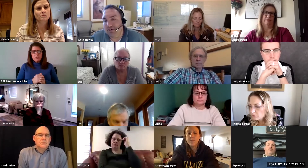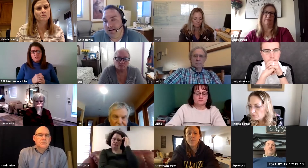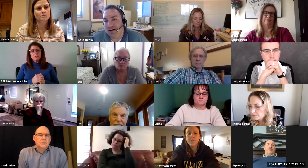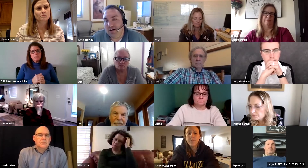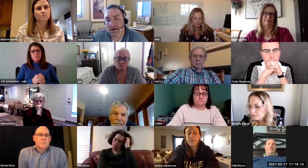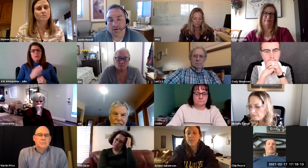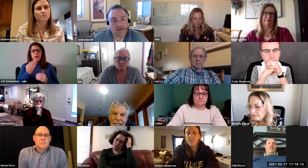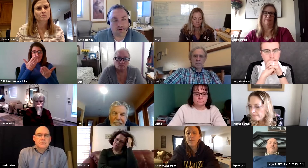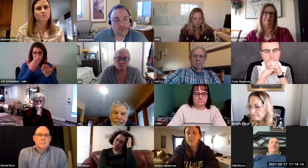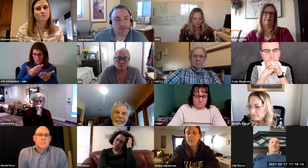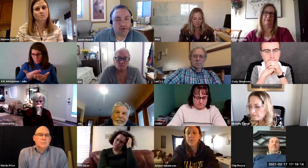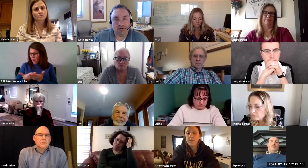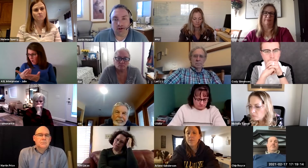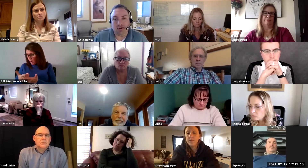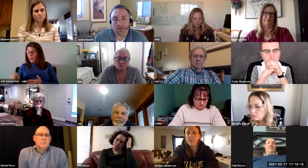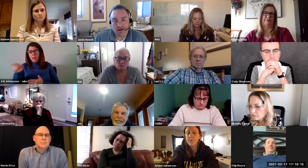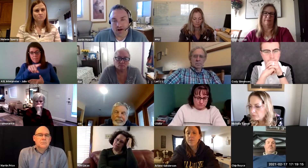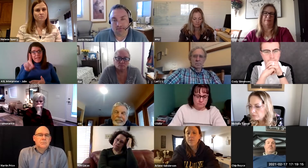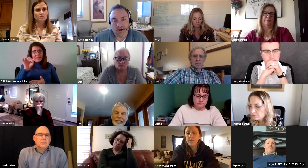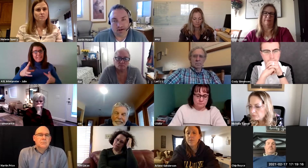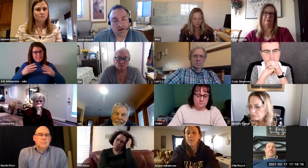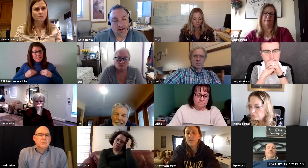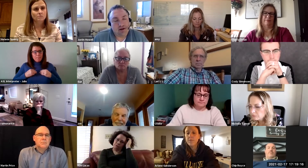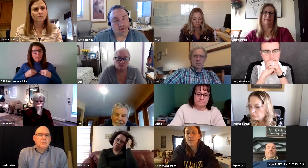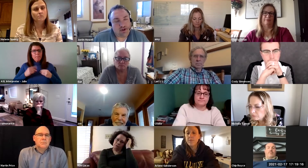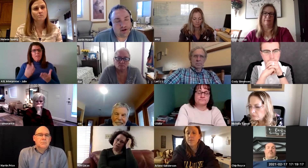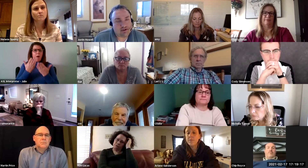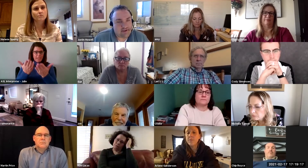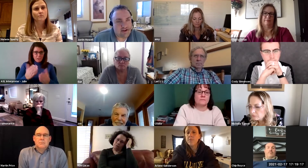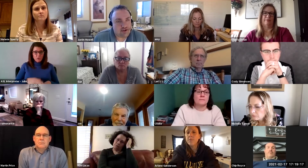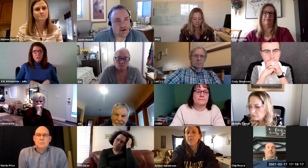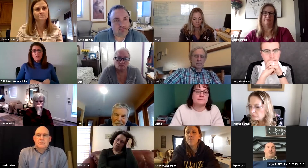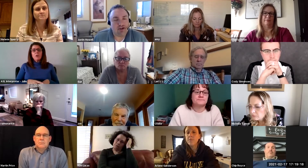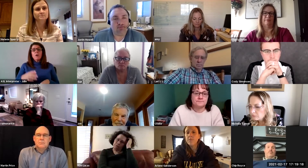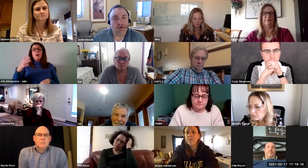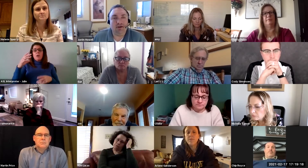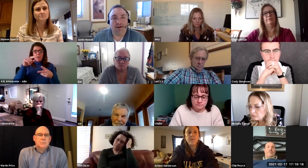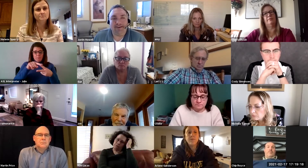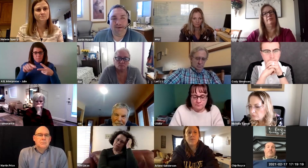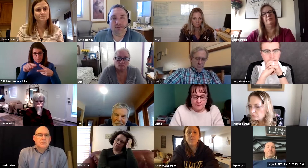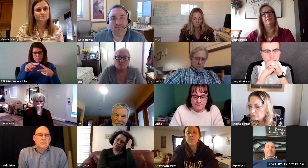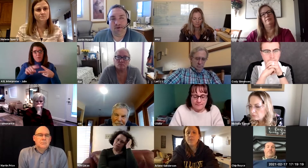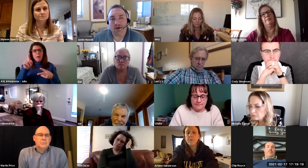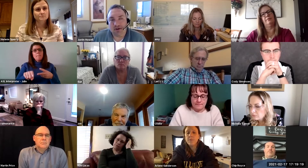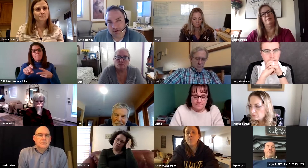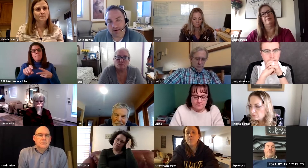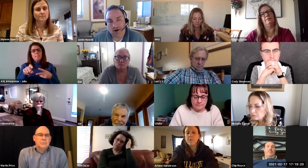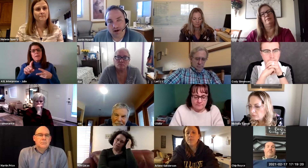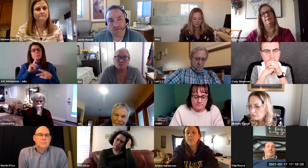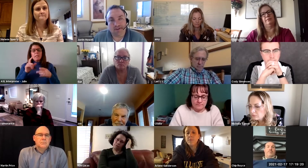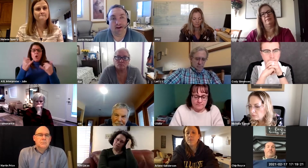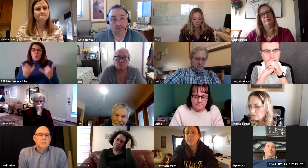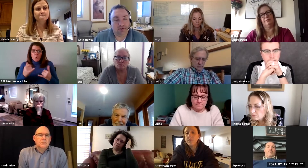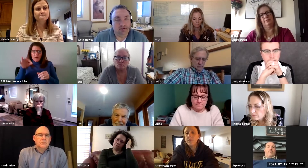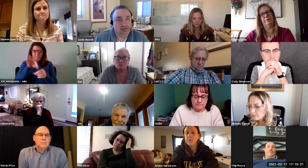and verify those people agree to be nominated. The chair and vice chair must be a current voting member